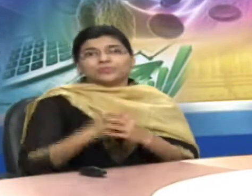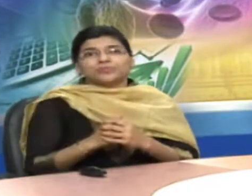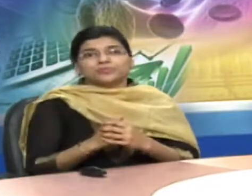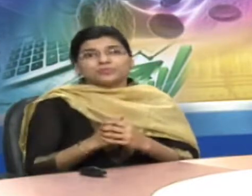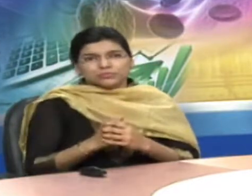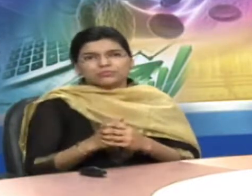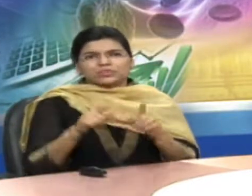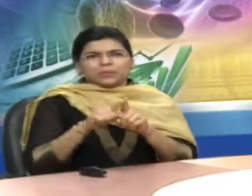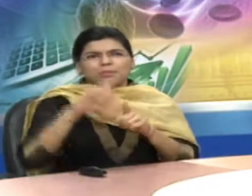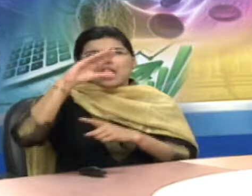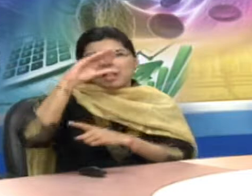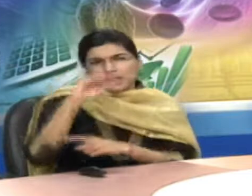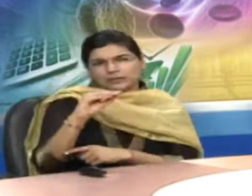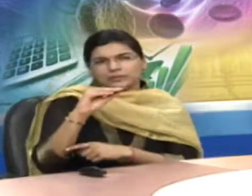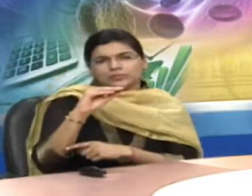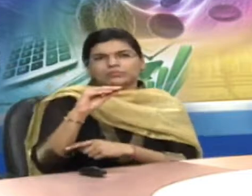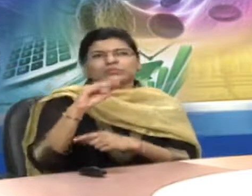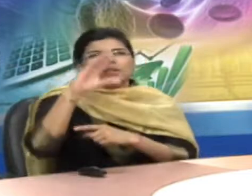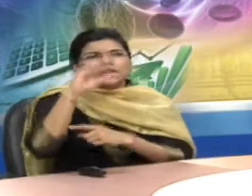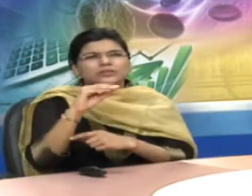Fourth word is less.